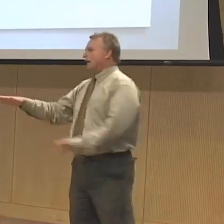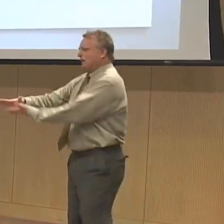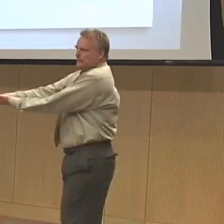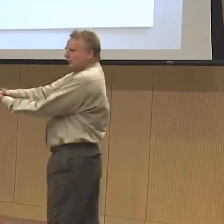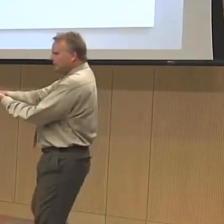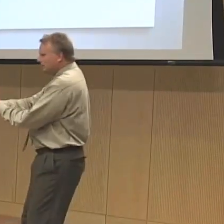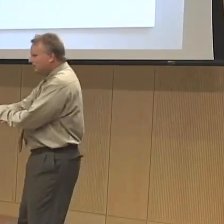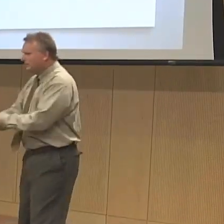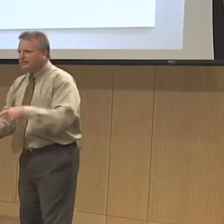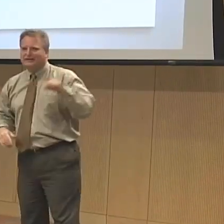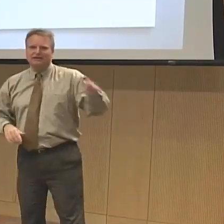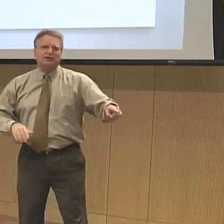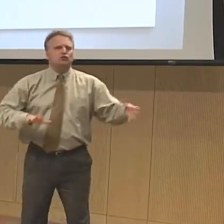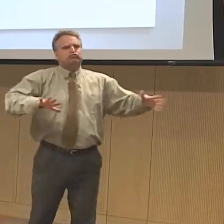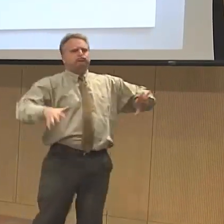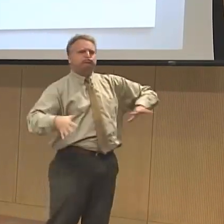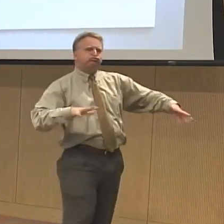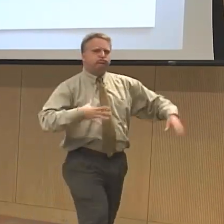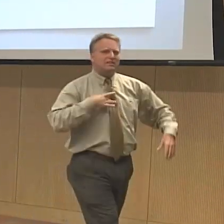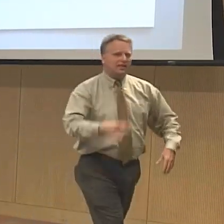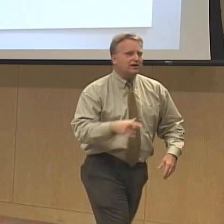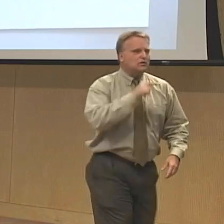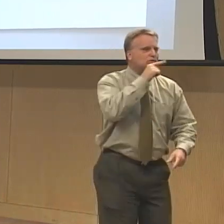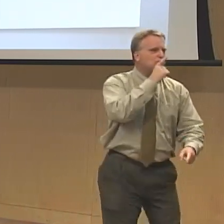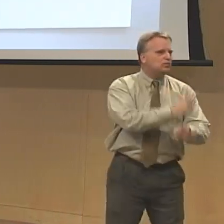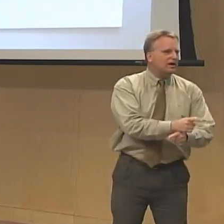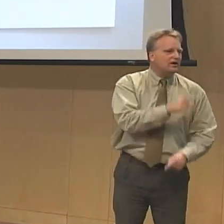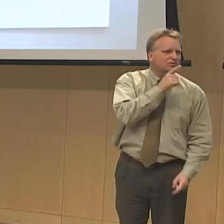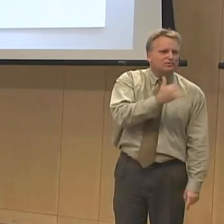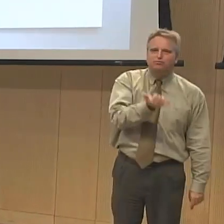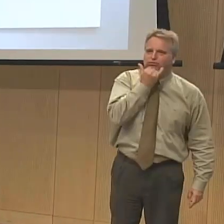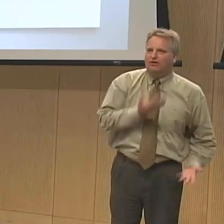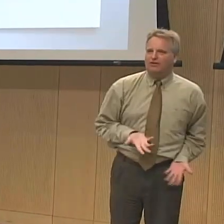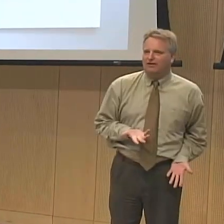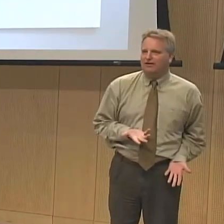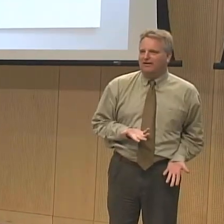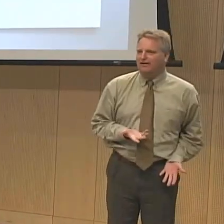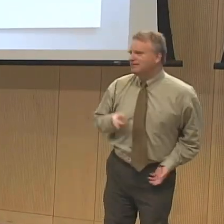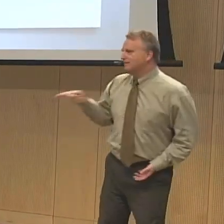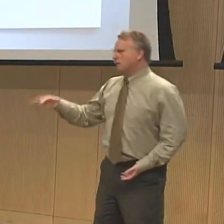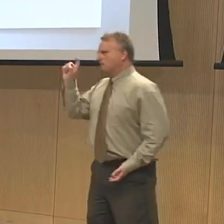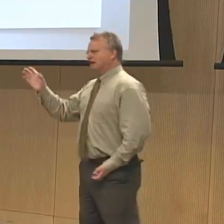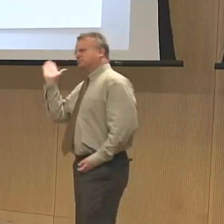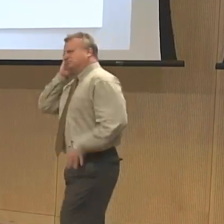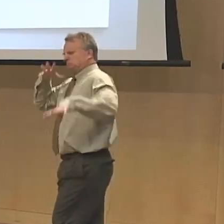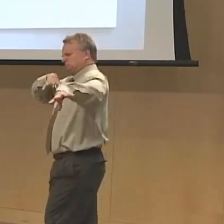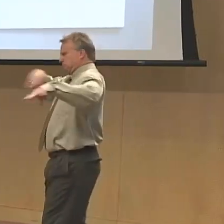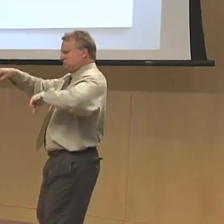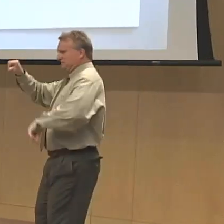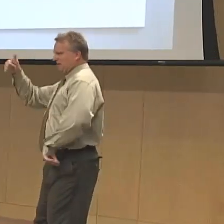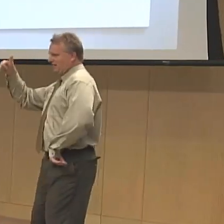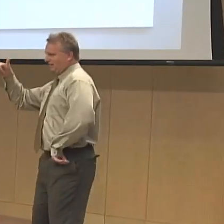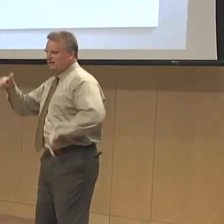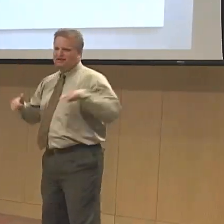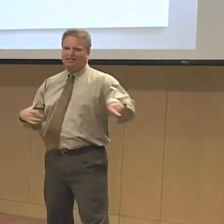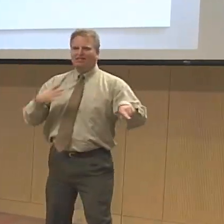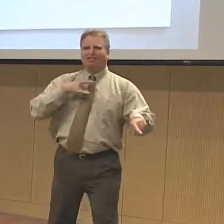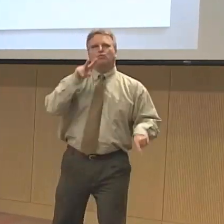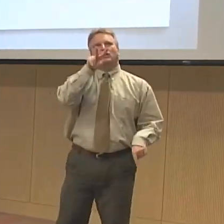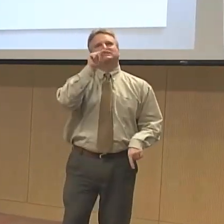a clean freak and the other person is sort of lax on their cleanliness. Somebody likes to go to bed at 10 o'clock, whereas